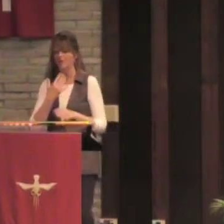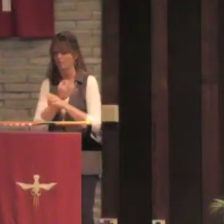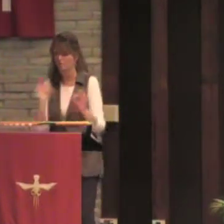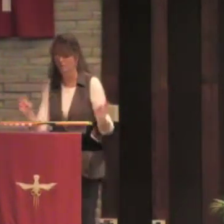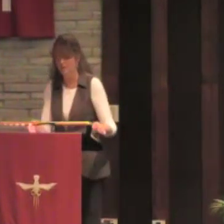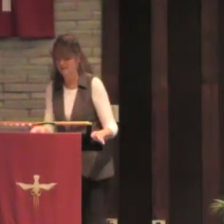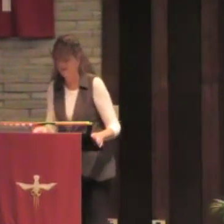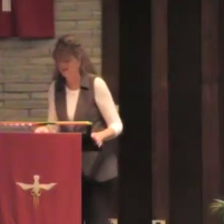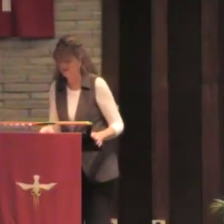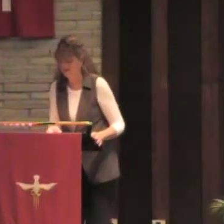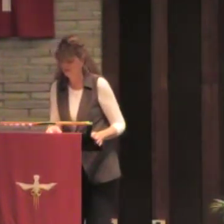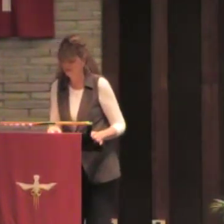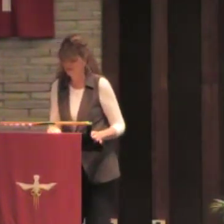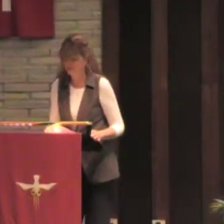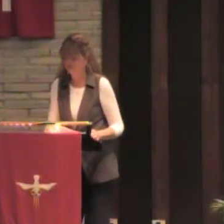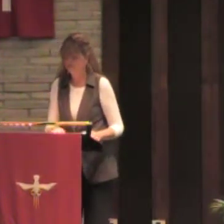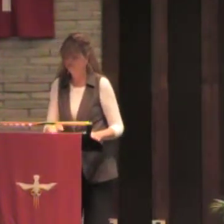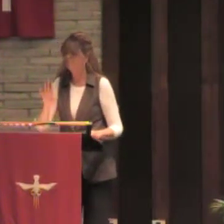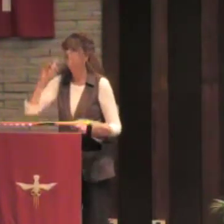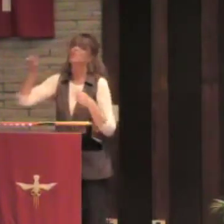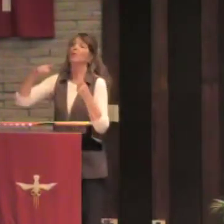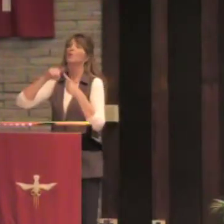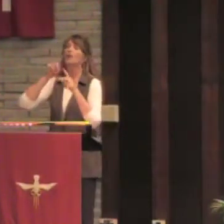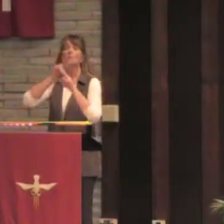will experience total inner freedom.